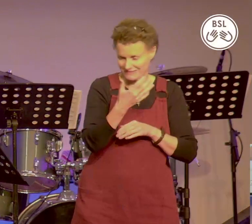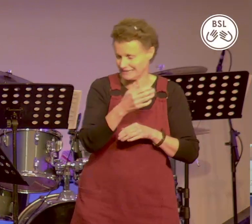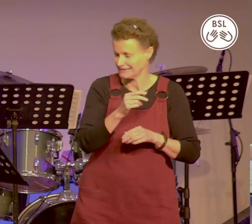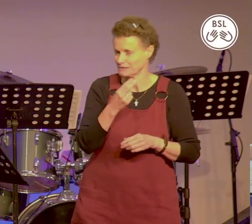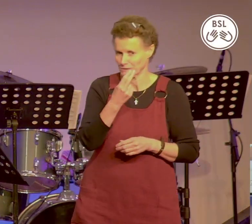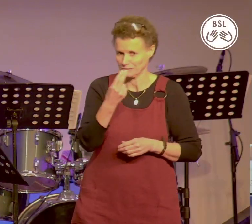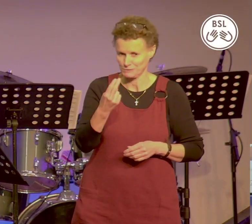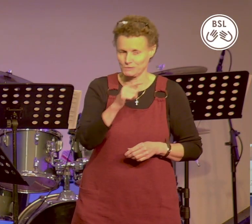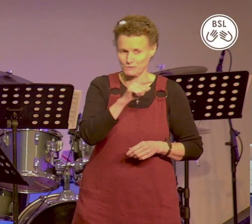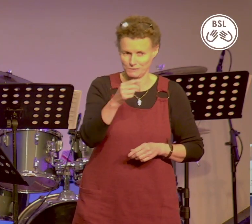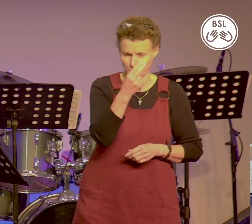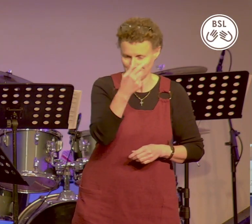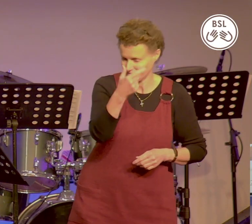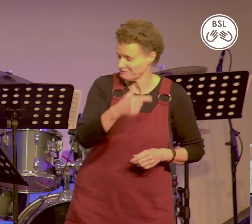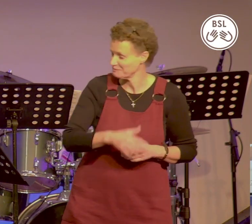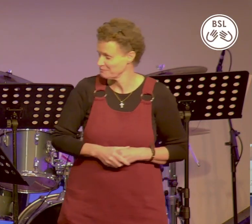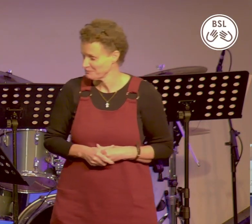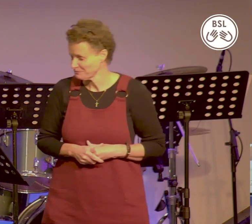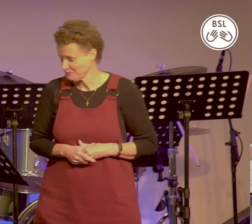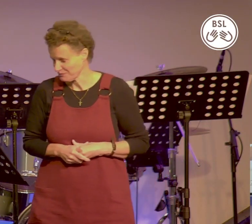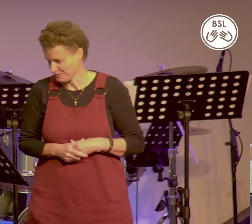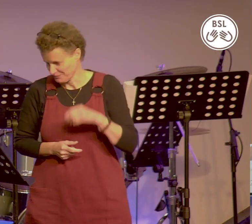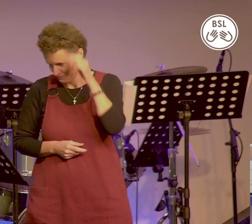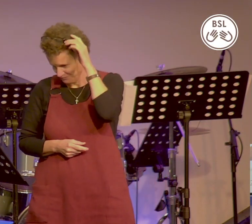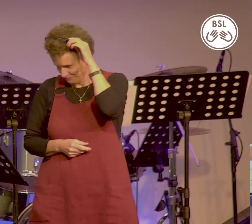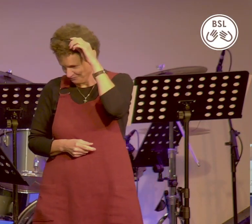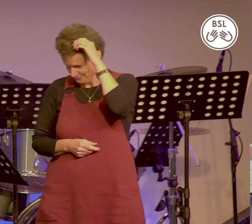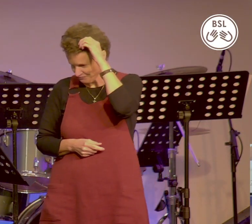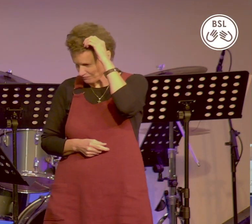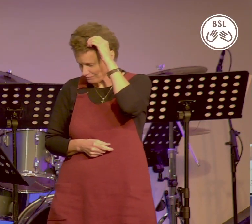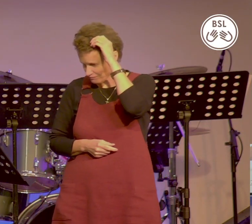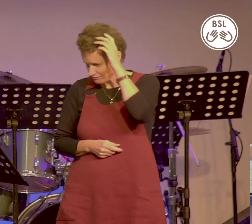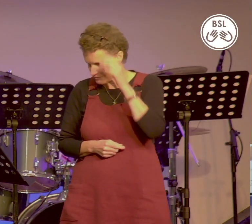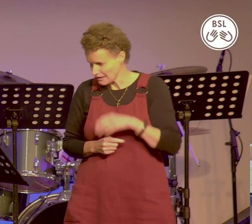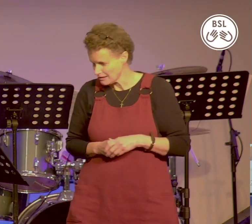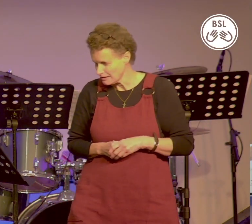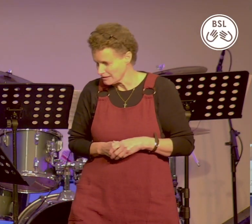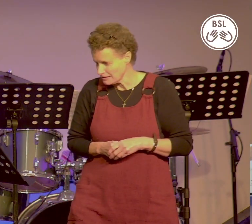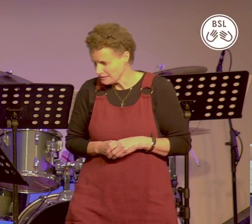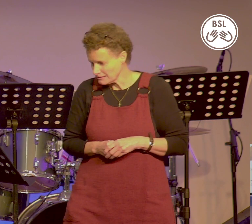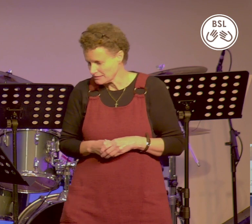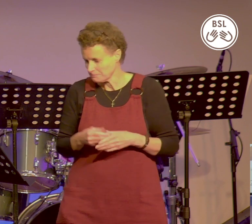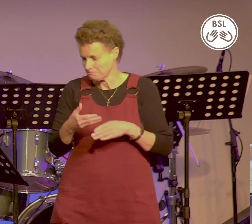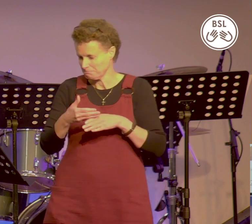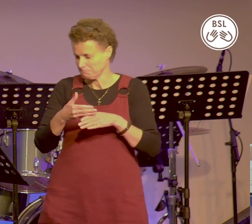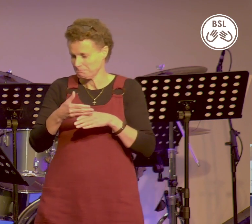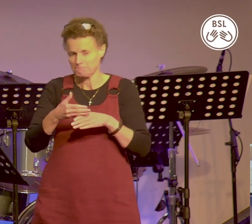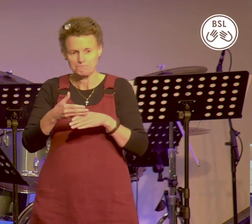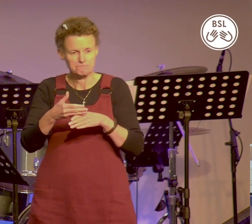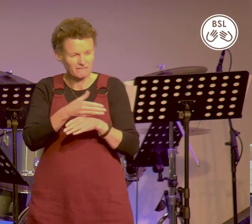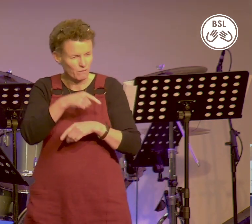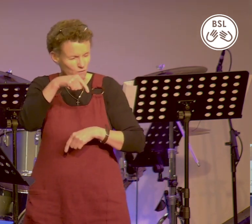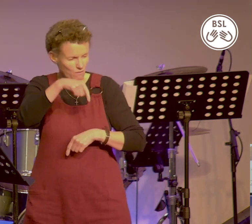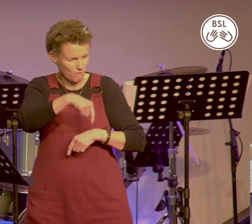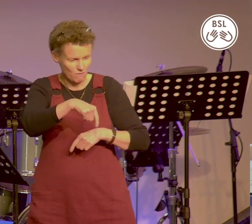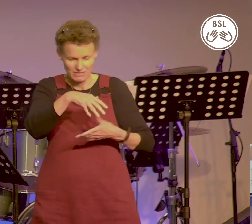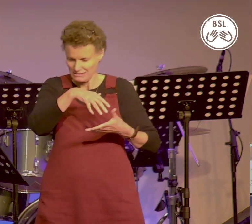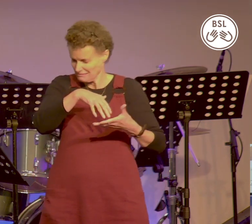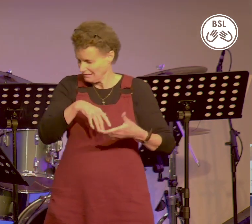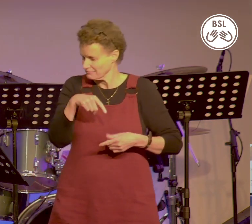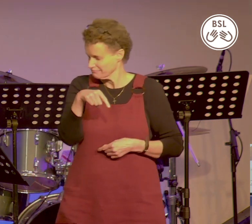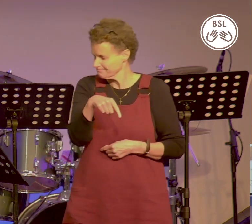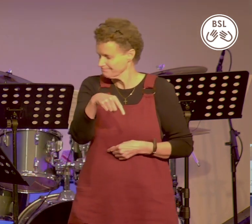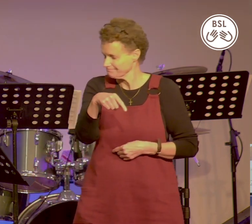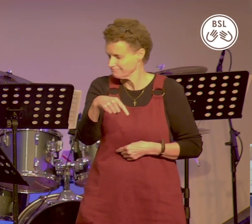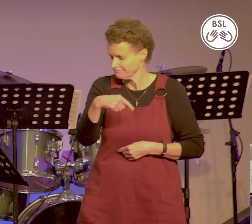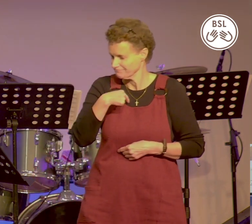focus on Exodus chapter 15, verses 22 to 27, the reading that Alison just read. Now,